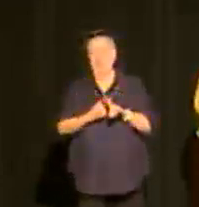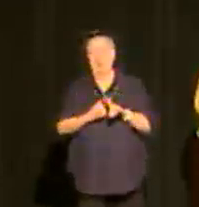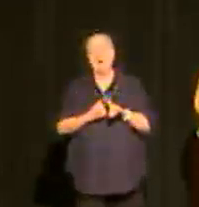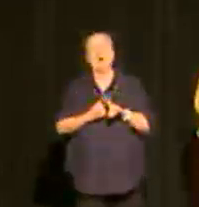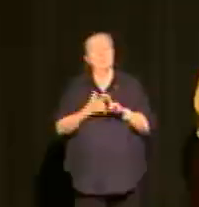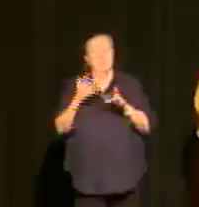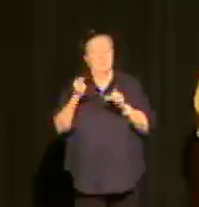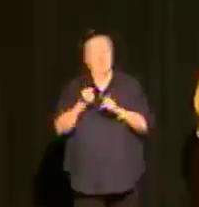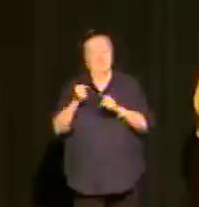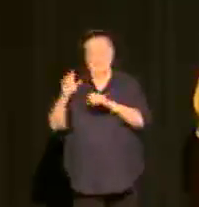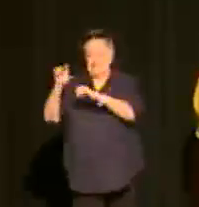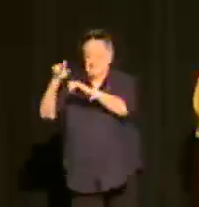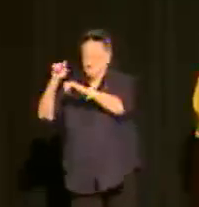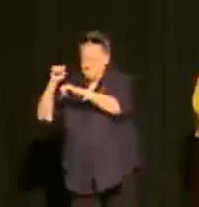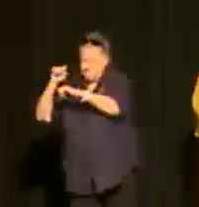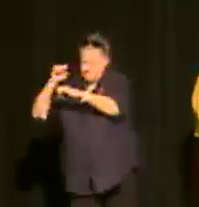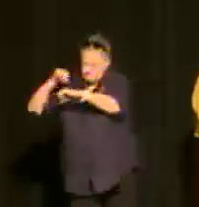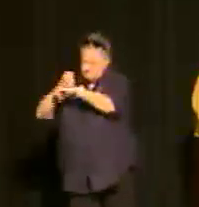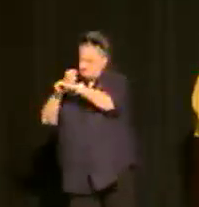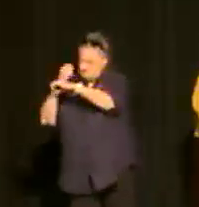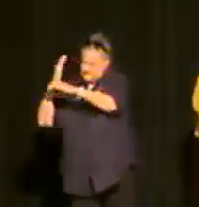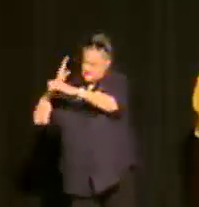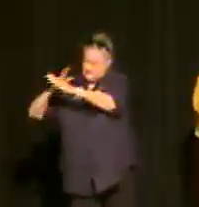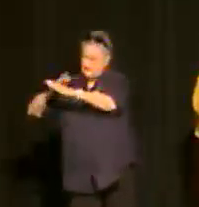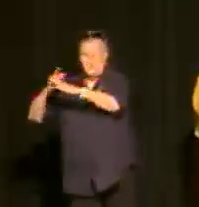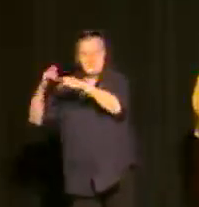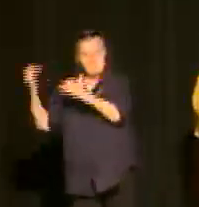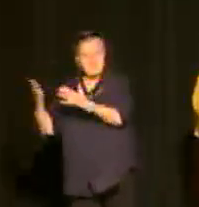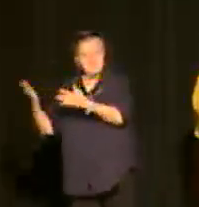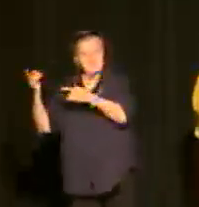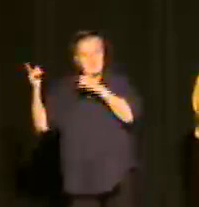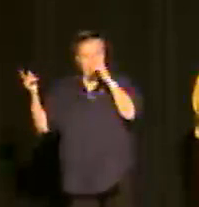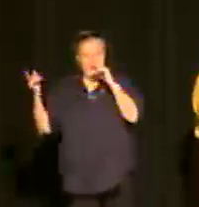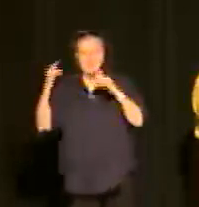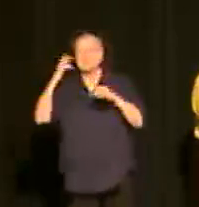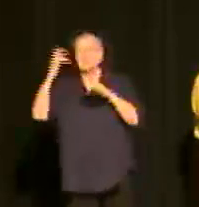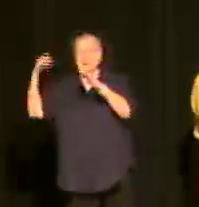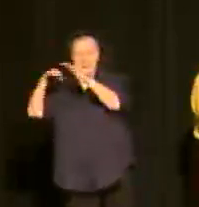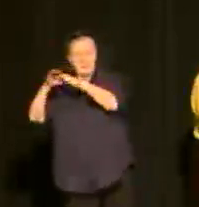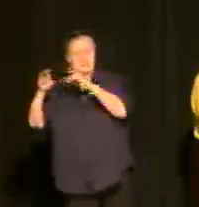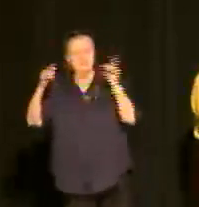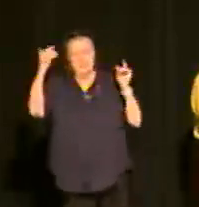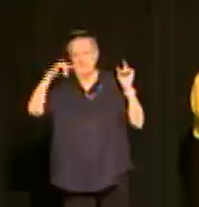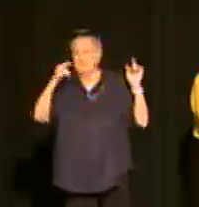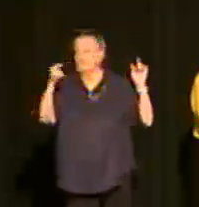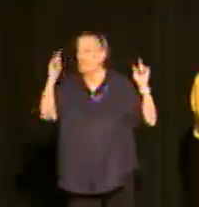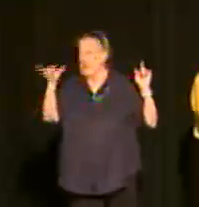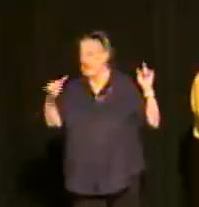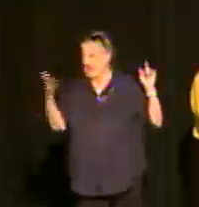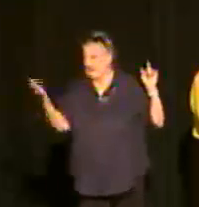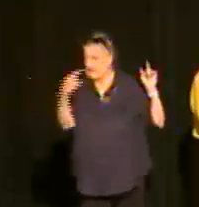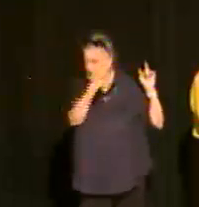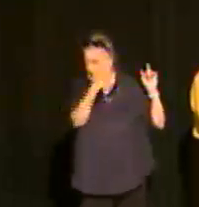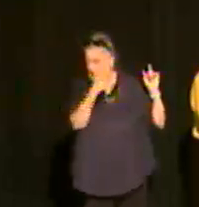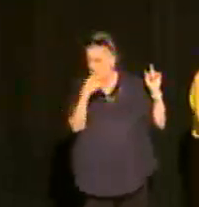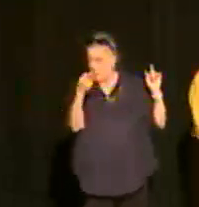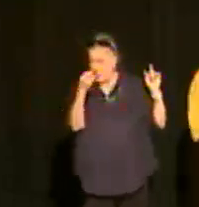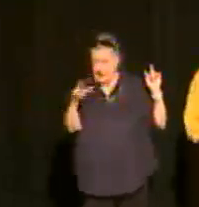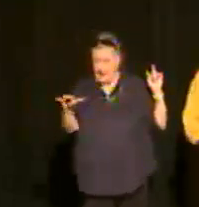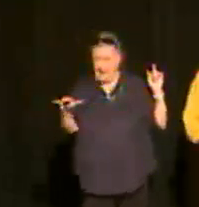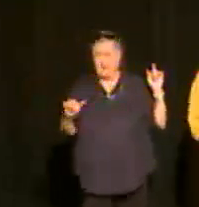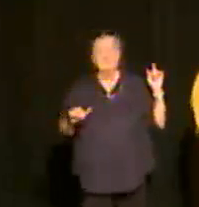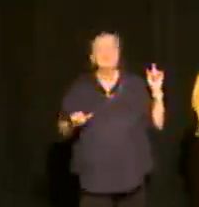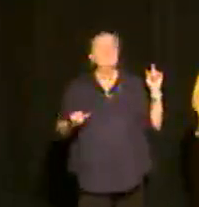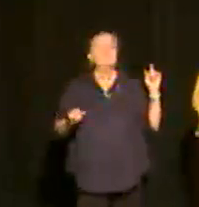We'll get this tied off, and of course you can see where it came into the... Okay, remember this gray stuff here